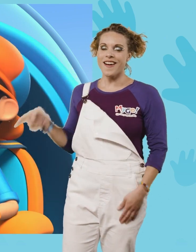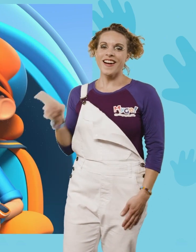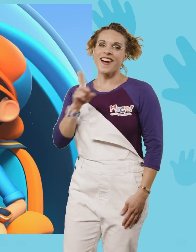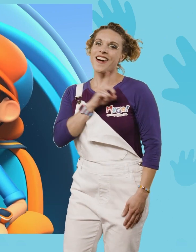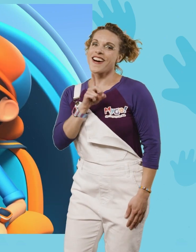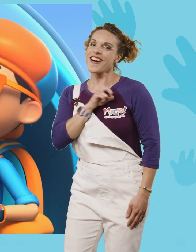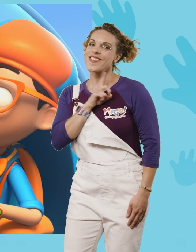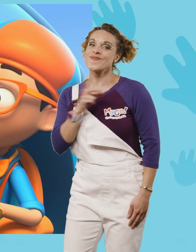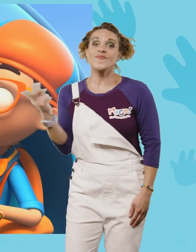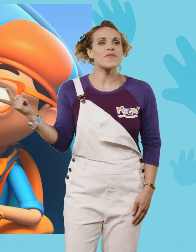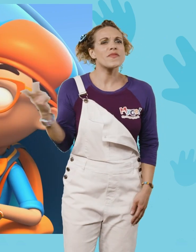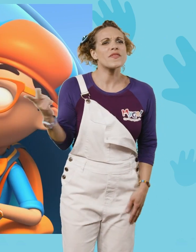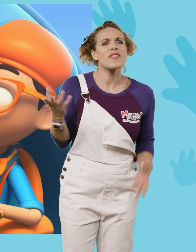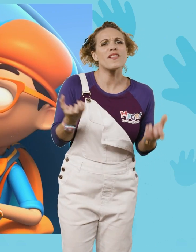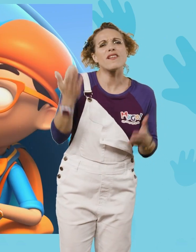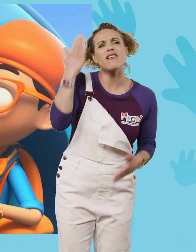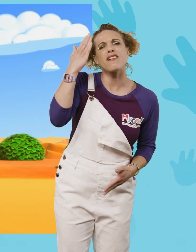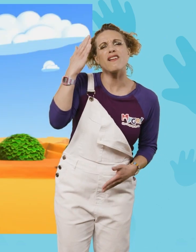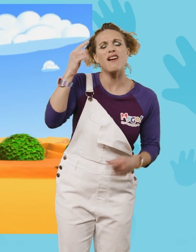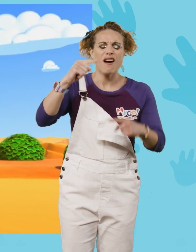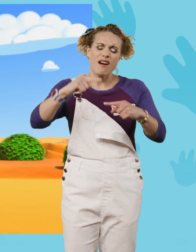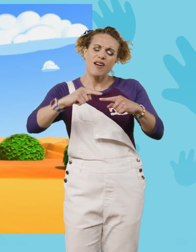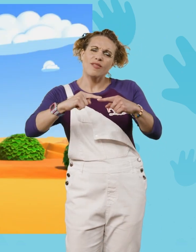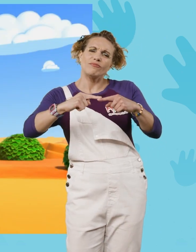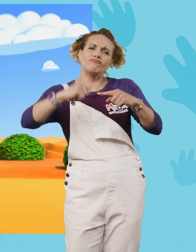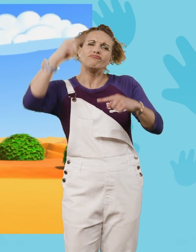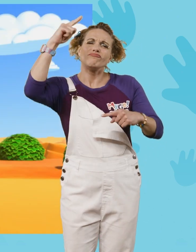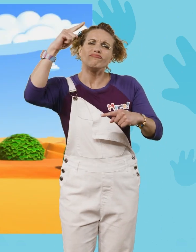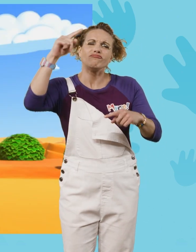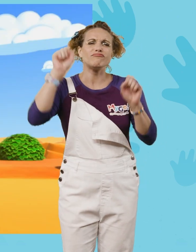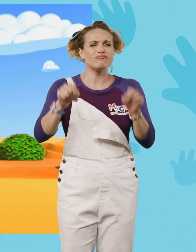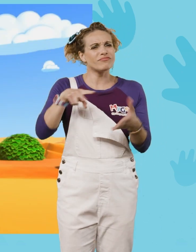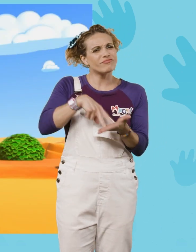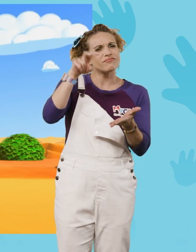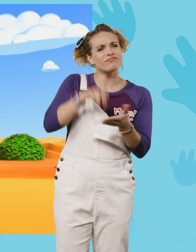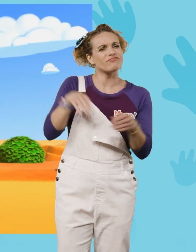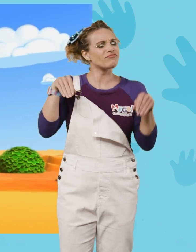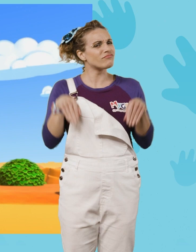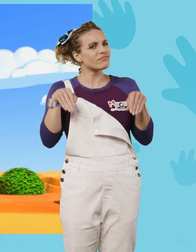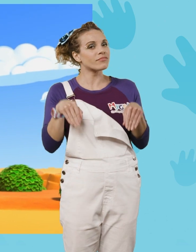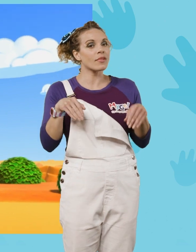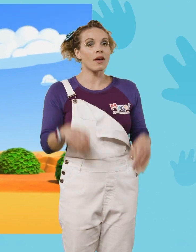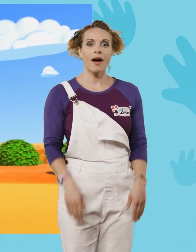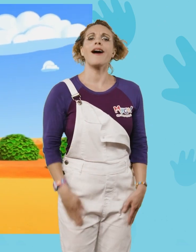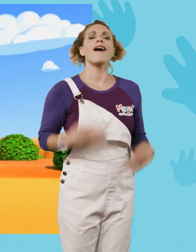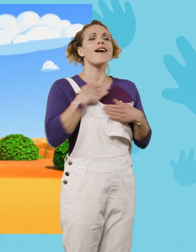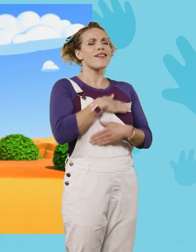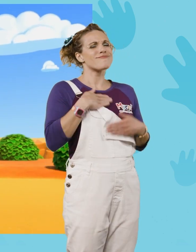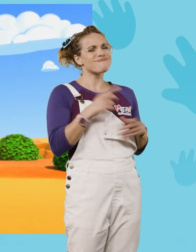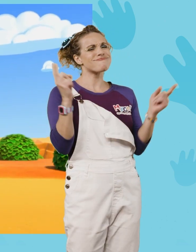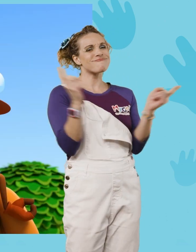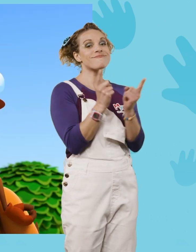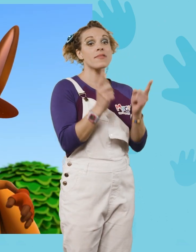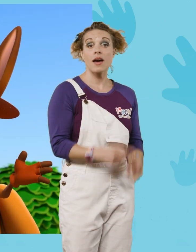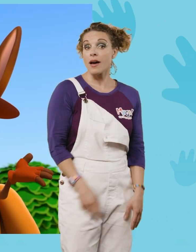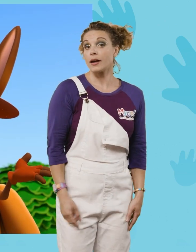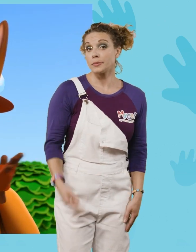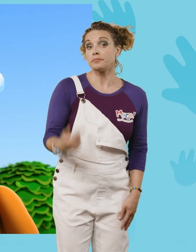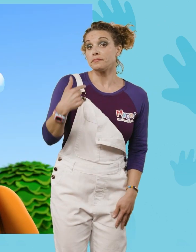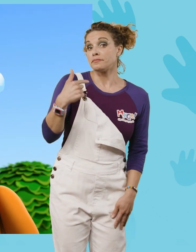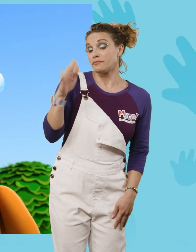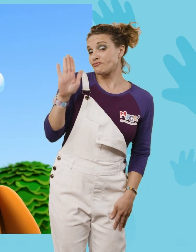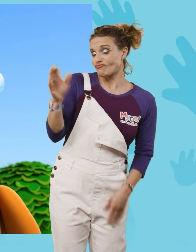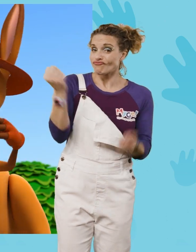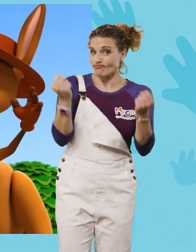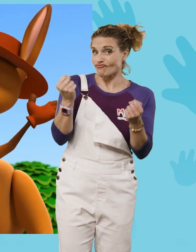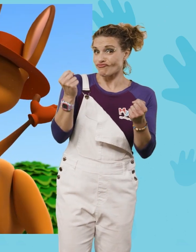Blippi. And this is D.Bo. We wanted to see how high a kangaroo can jump. Pleasure to meet ya. Well,